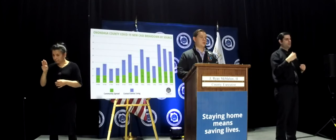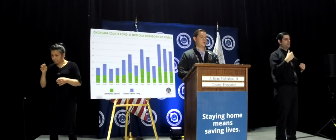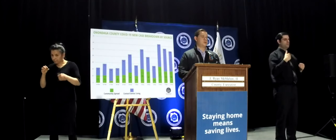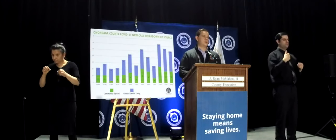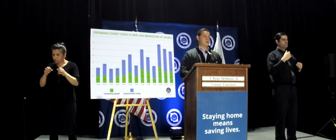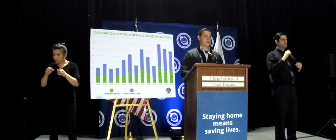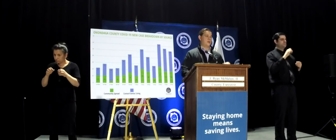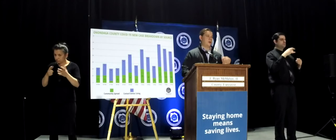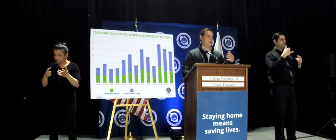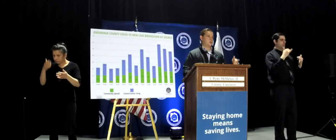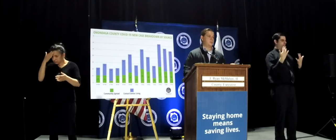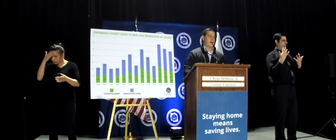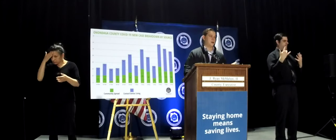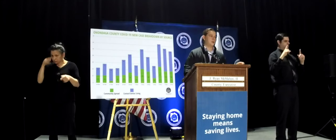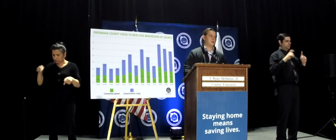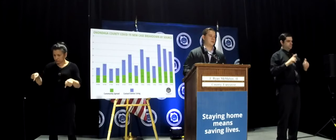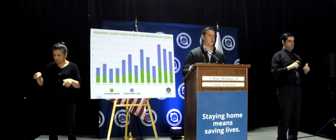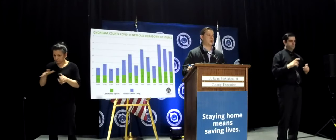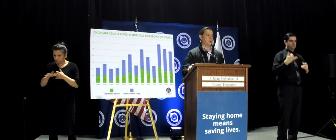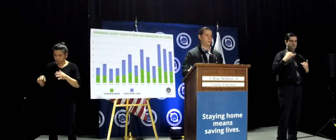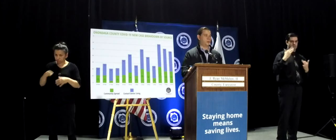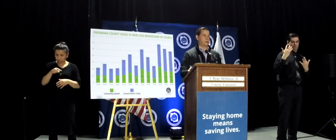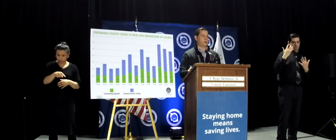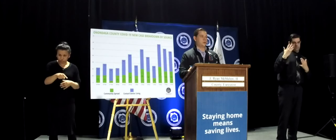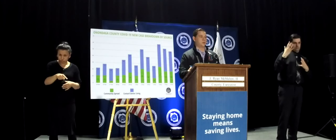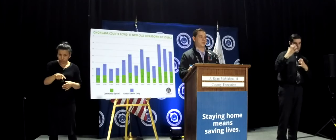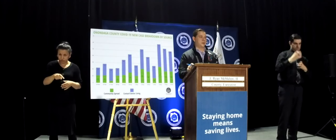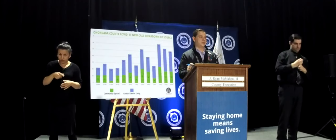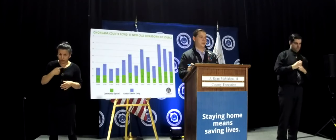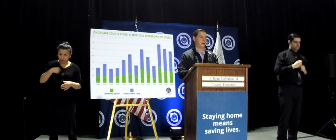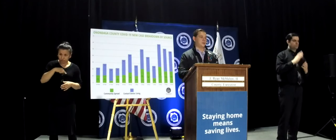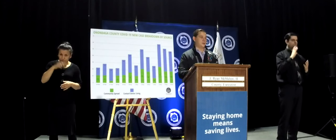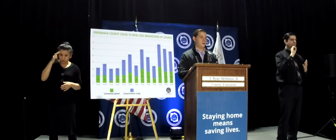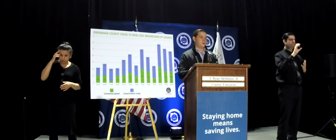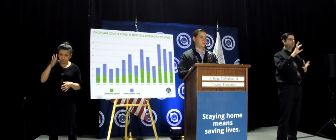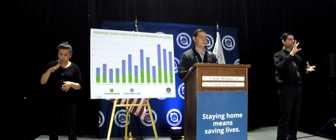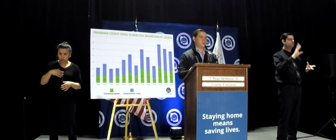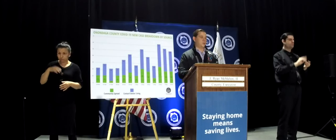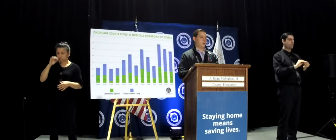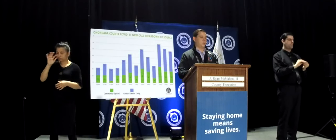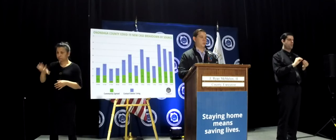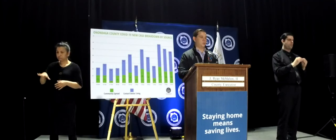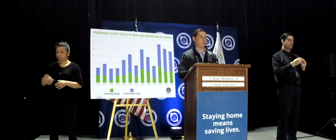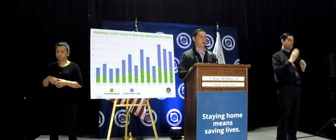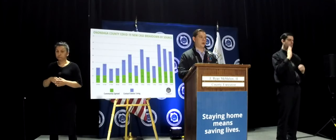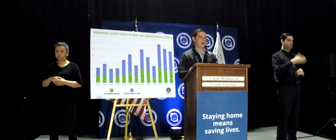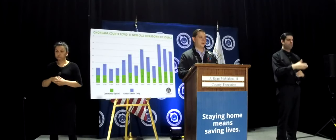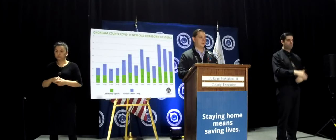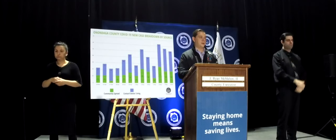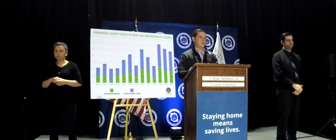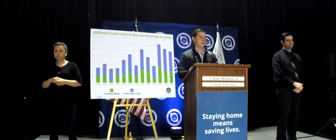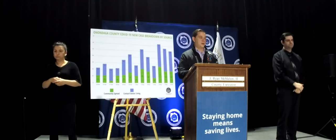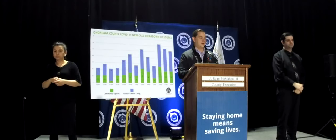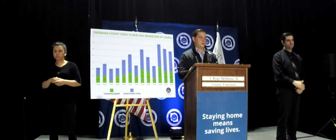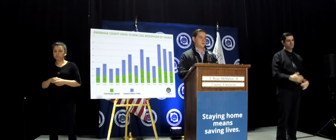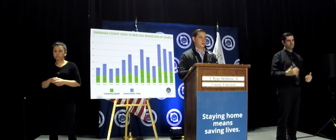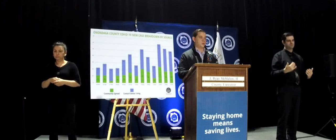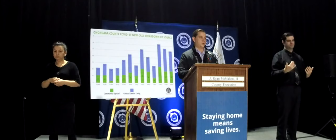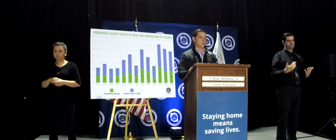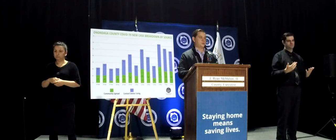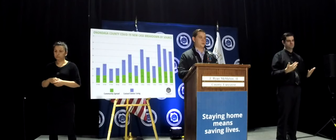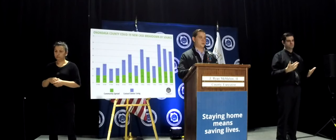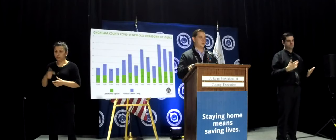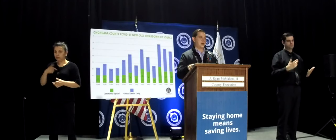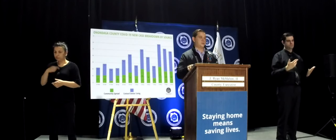So as soon as we have all those back, I'll give a total number related to that. It's been well reported on.